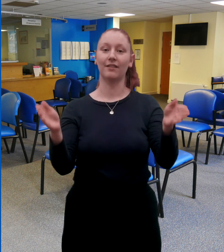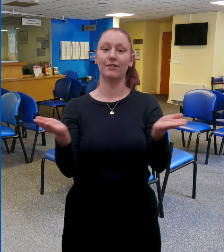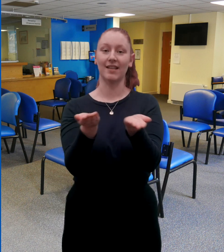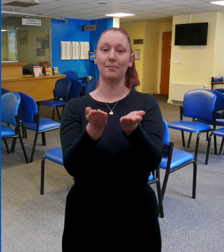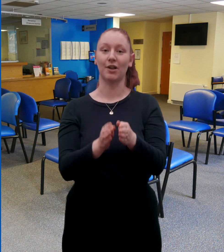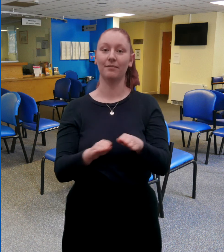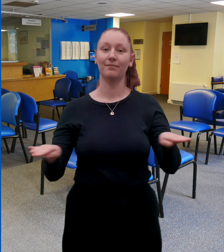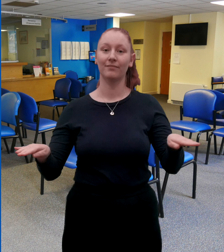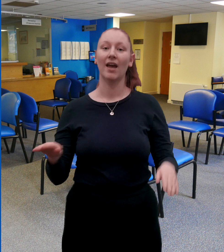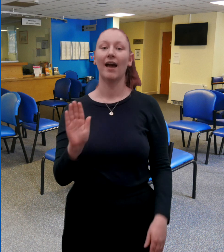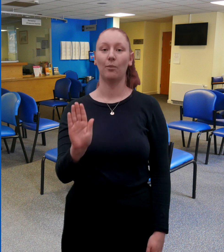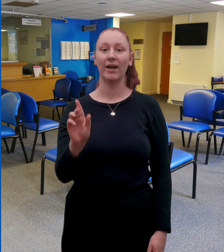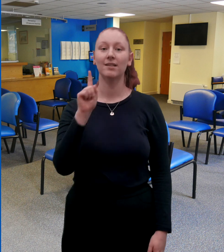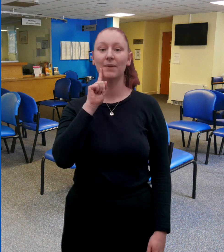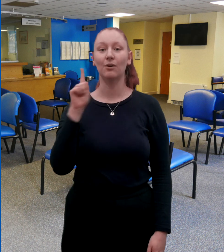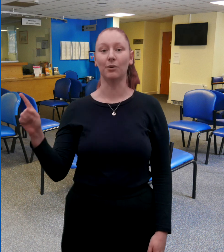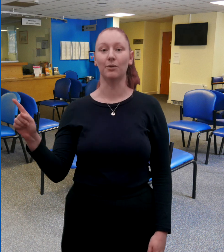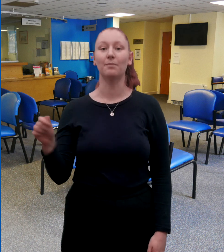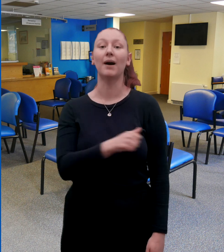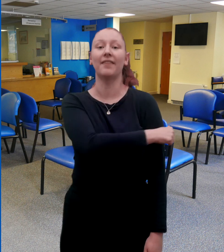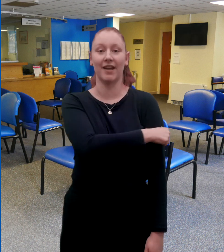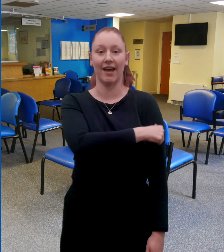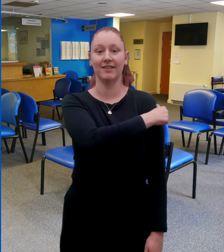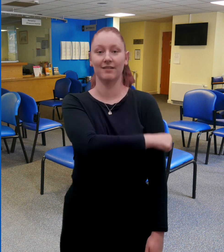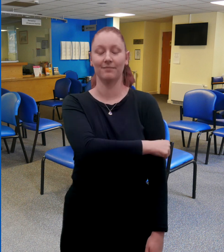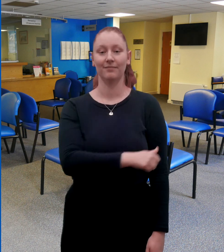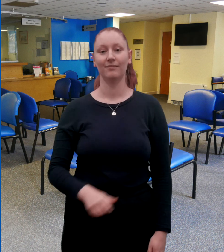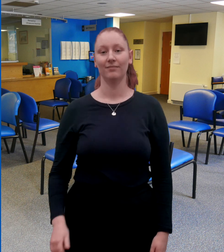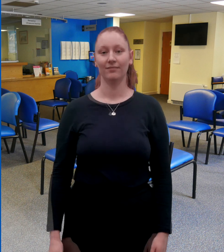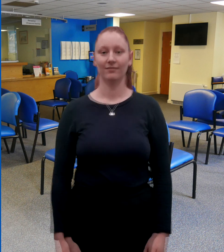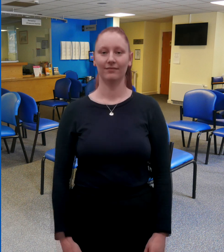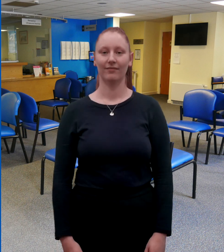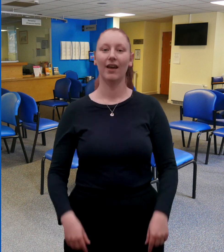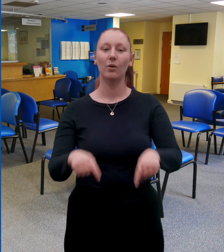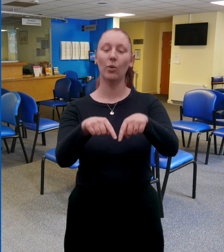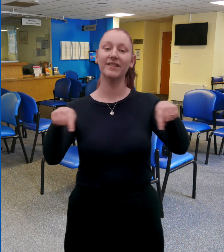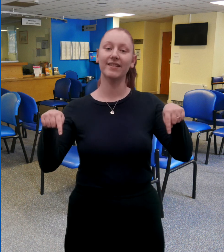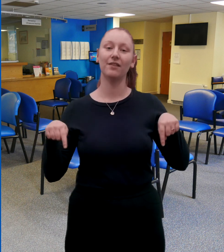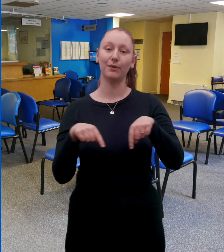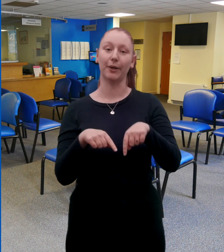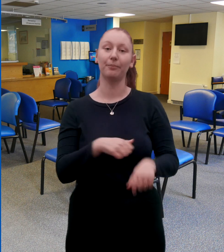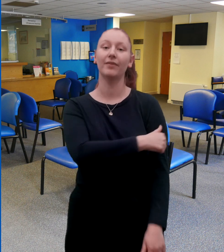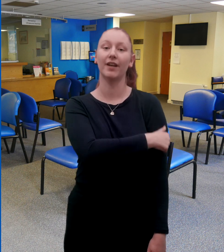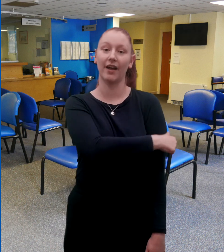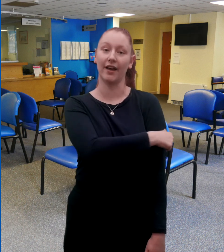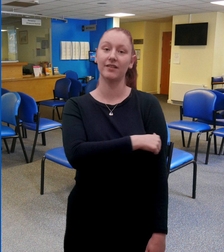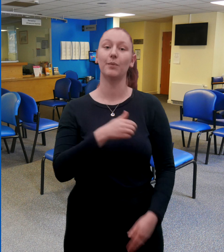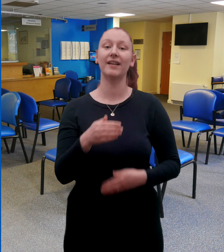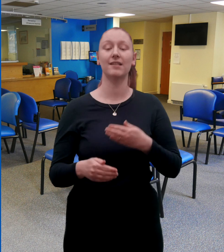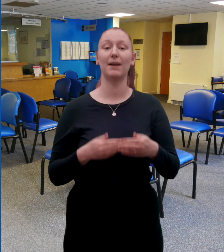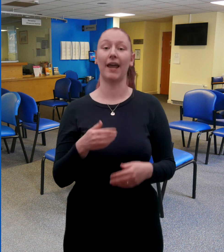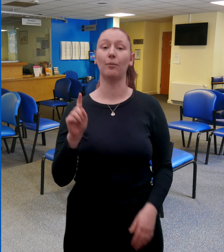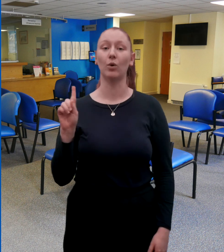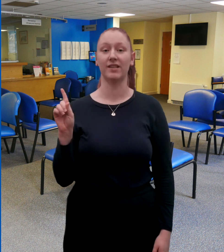Check in at the reception and wait to be called by the nurse. Once in the room, the nurse